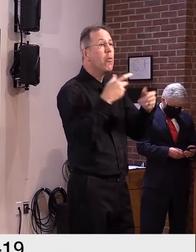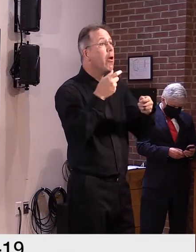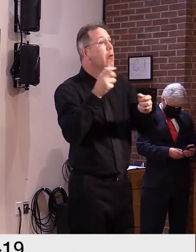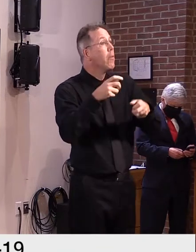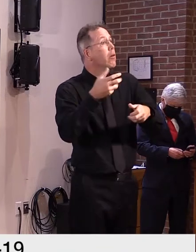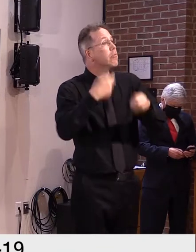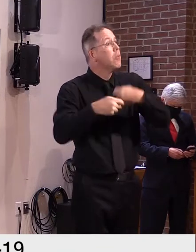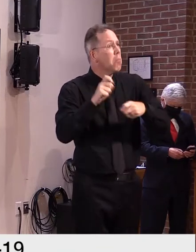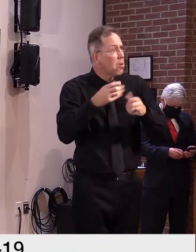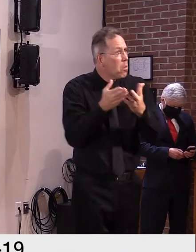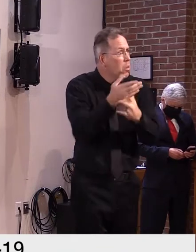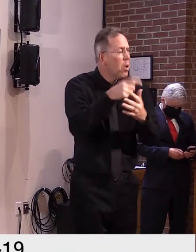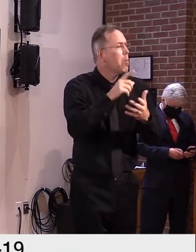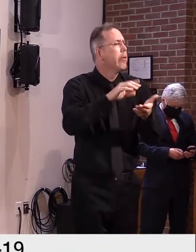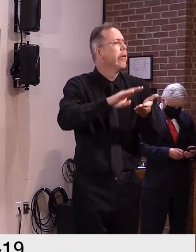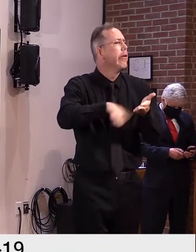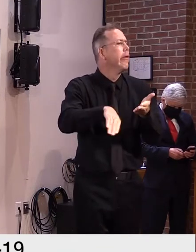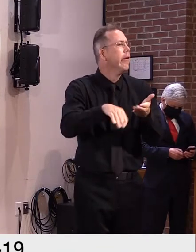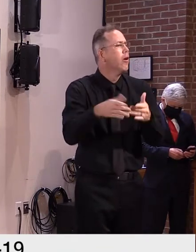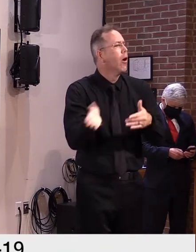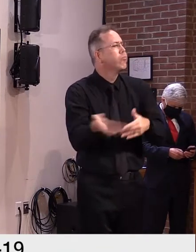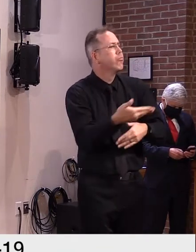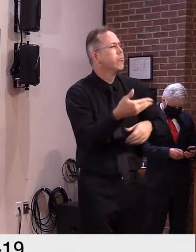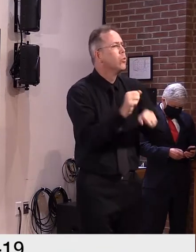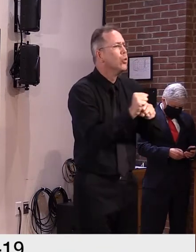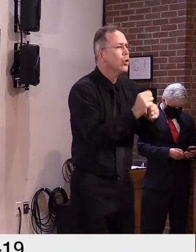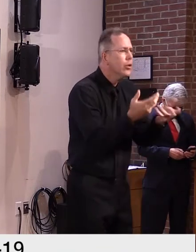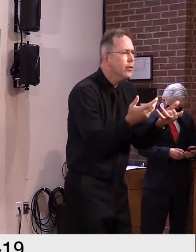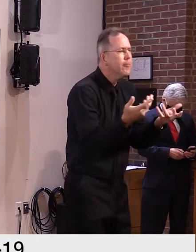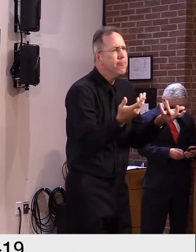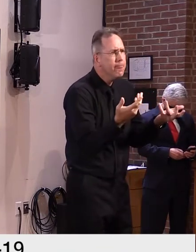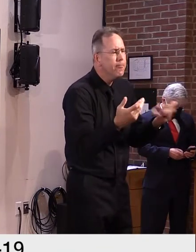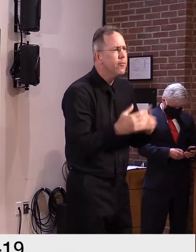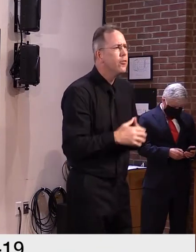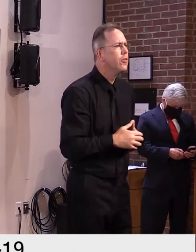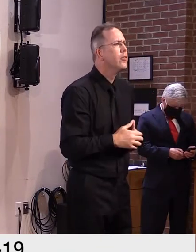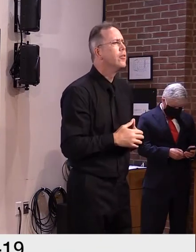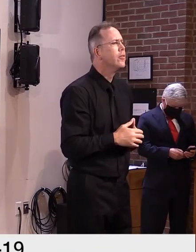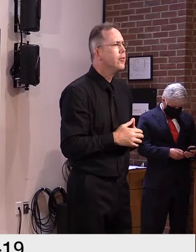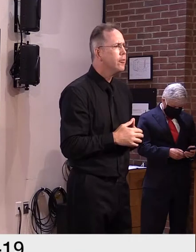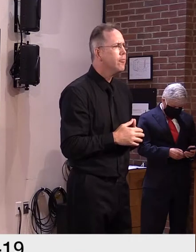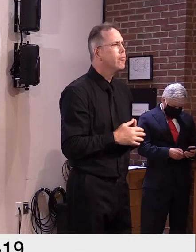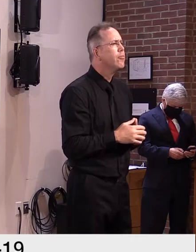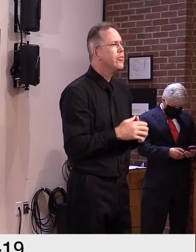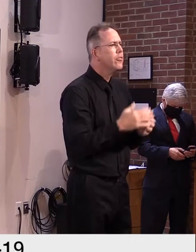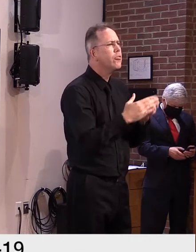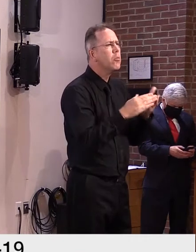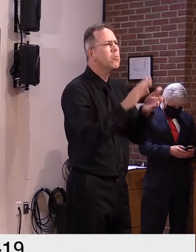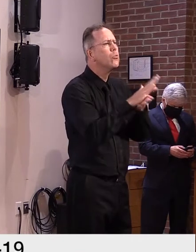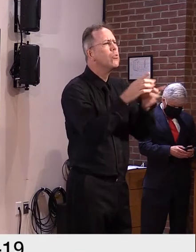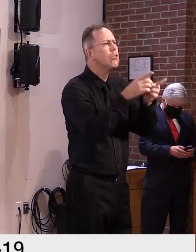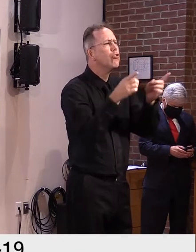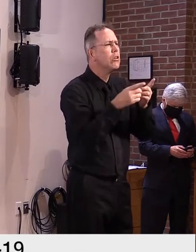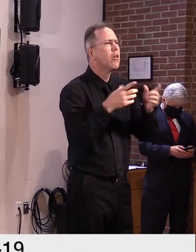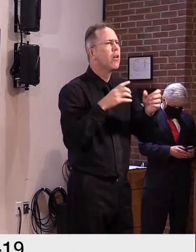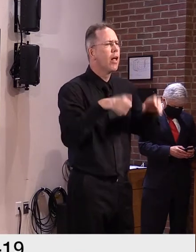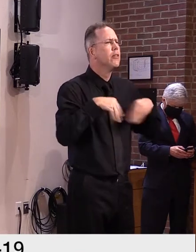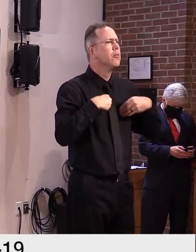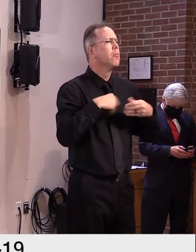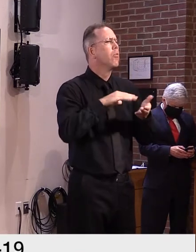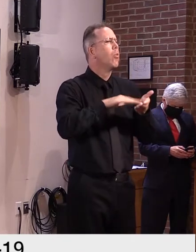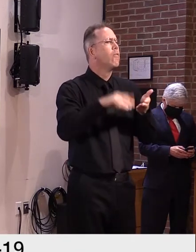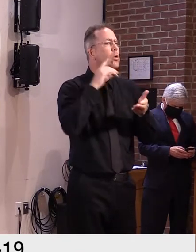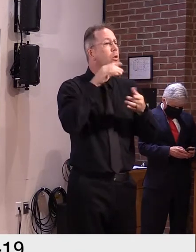from being regular employees of school districts, but there's a mechanism in our regulation that allows for districts to request waivers. So we've been expediting those